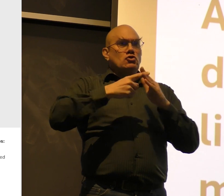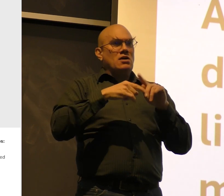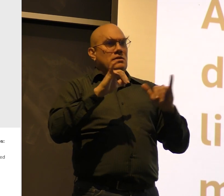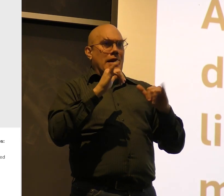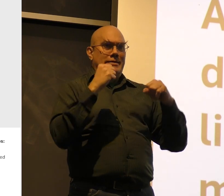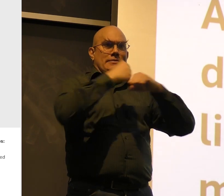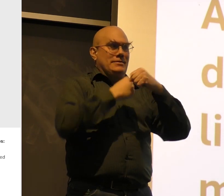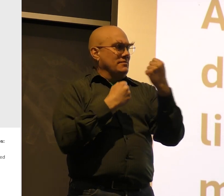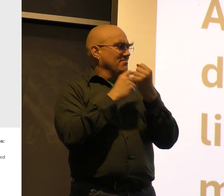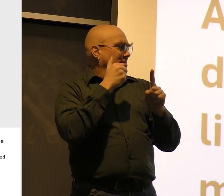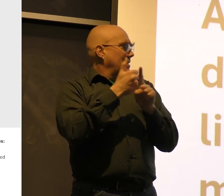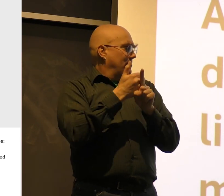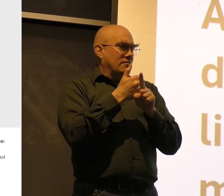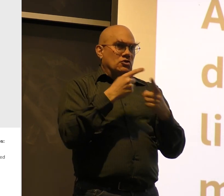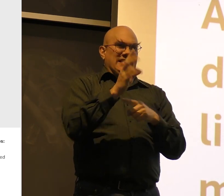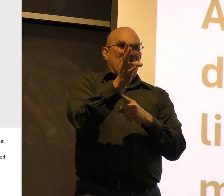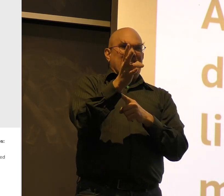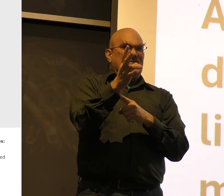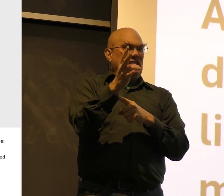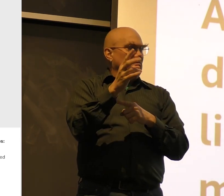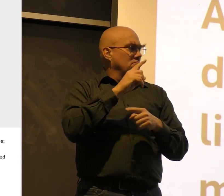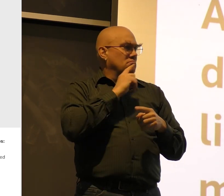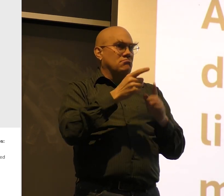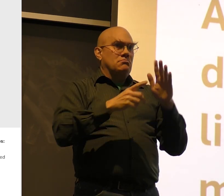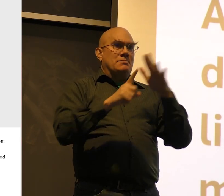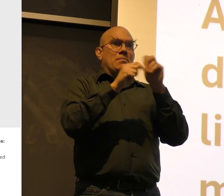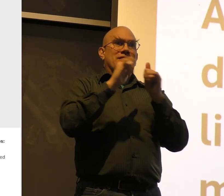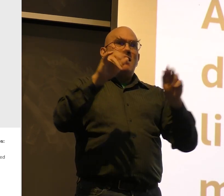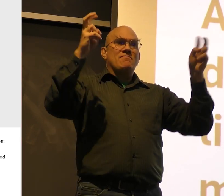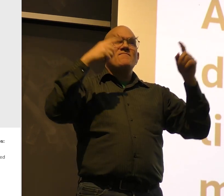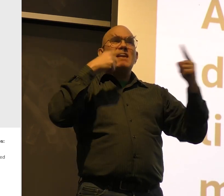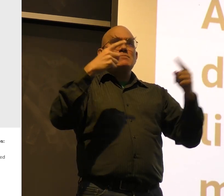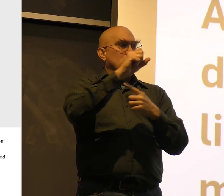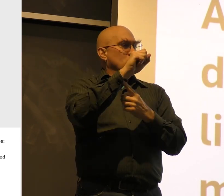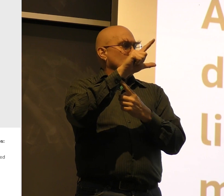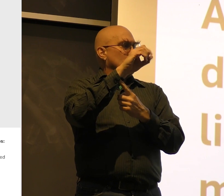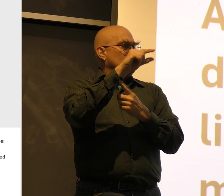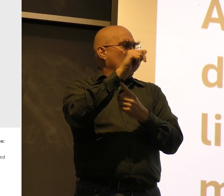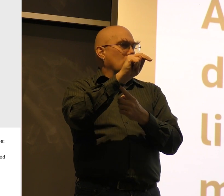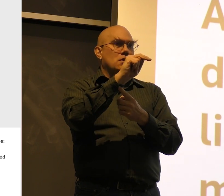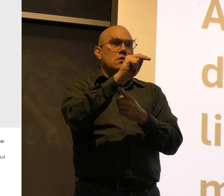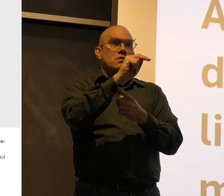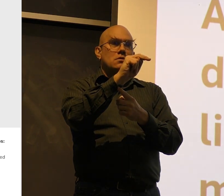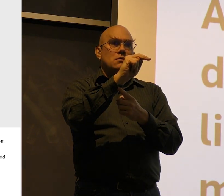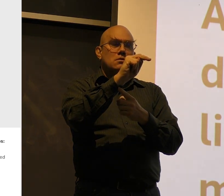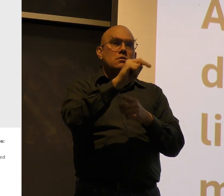people who identify as deaf. People are often fighting for their rights. Specifically, we look to the 70s and the very famous slogan